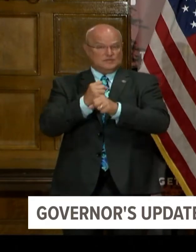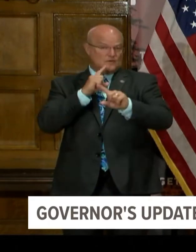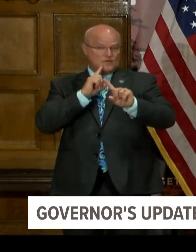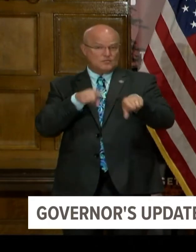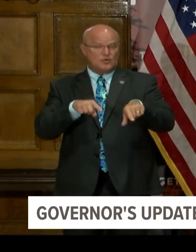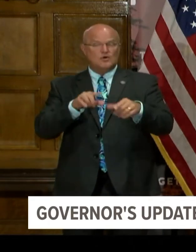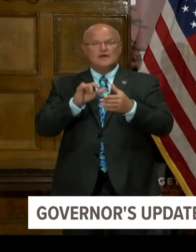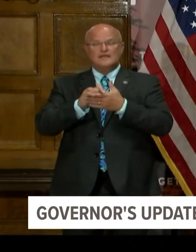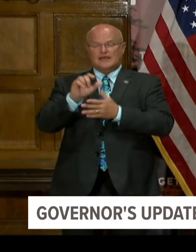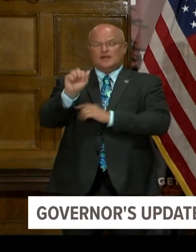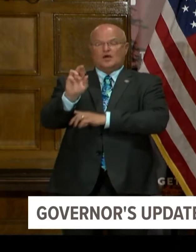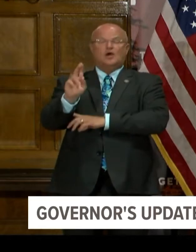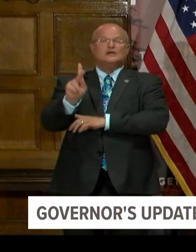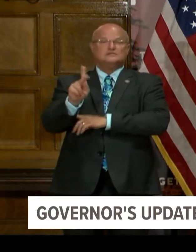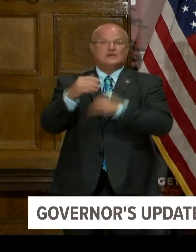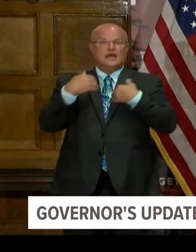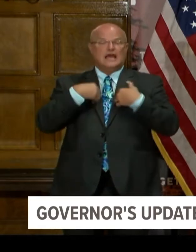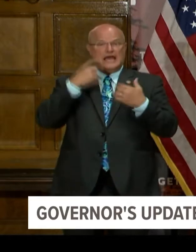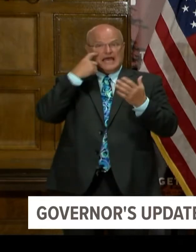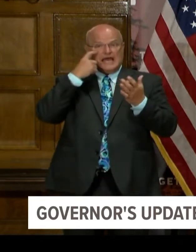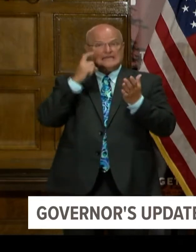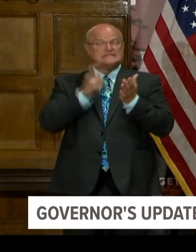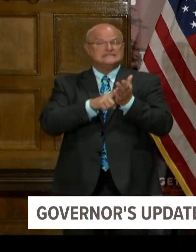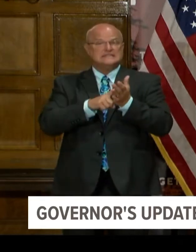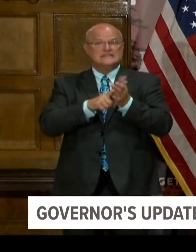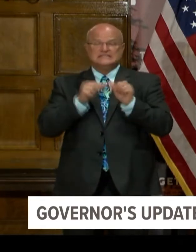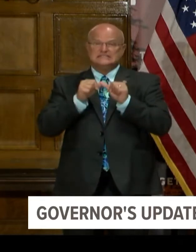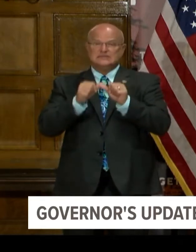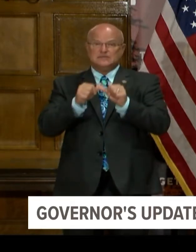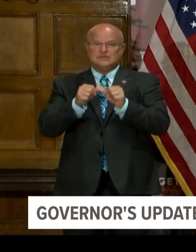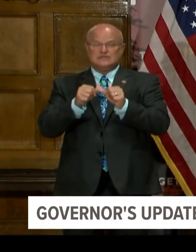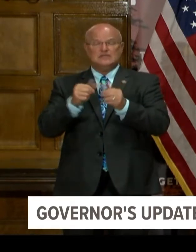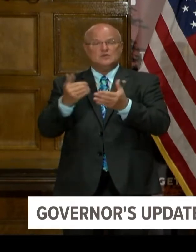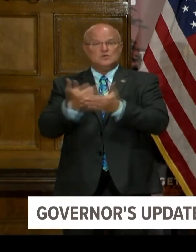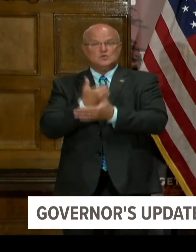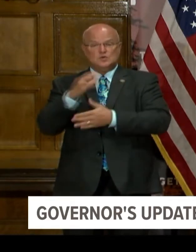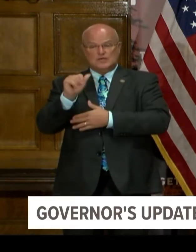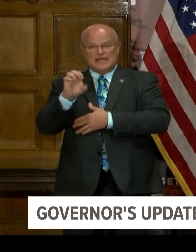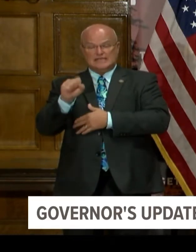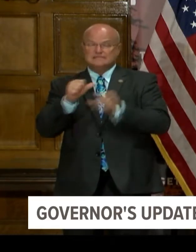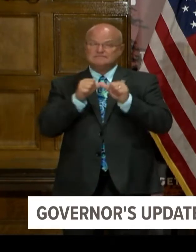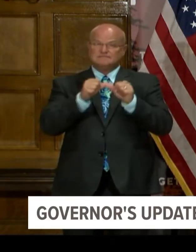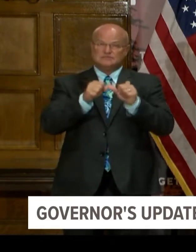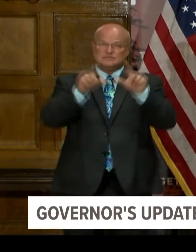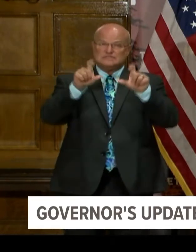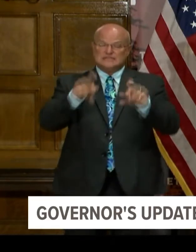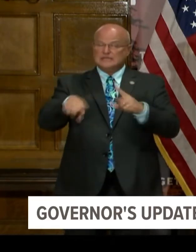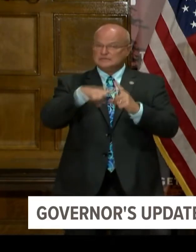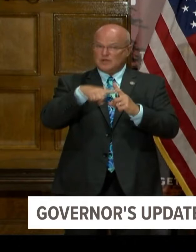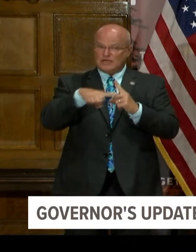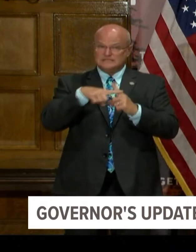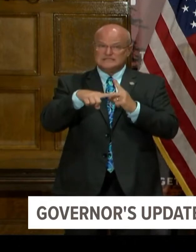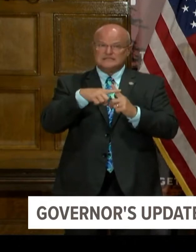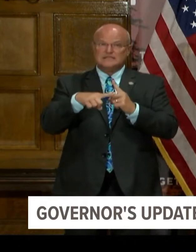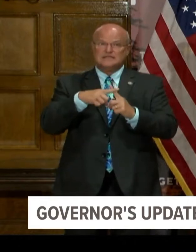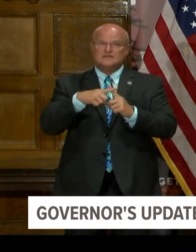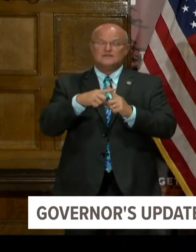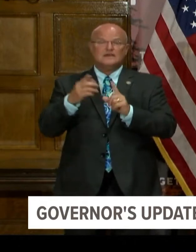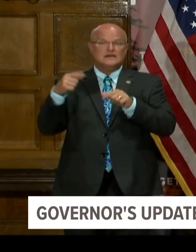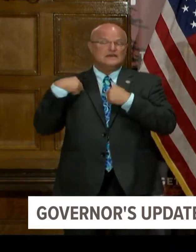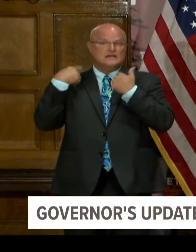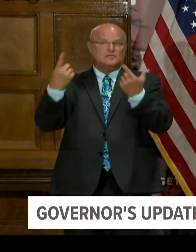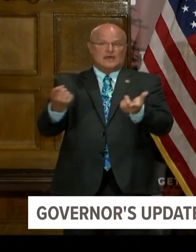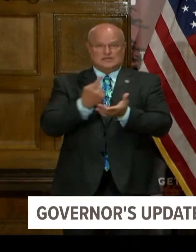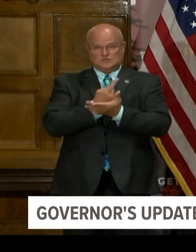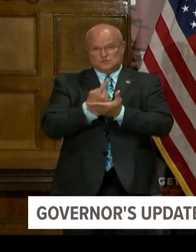report that Arkansas has seen stability in new cases and stability in test positivity over the